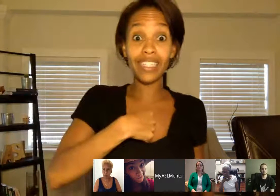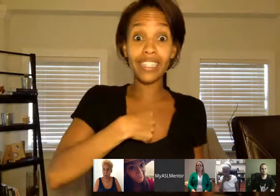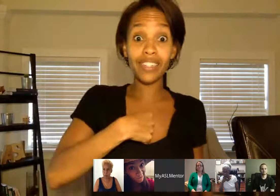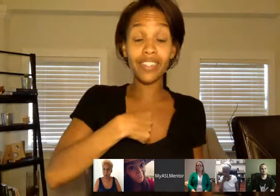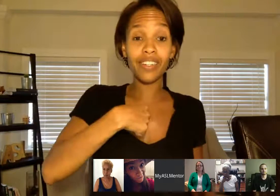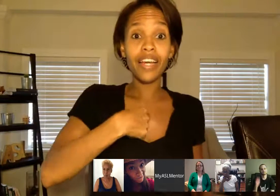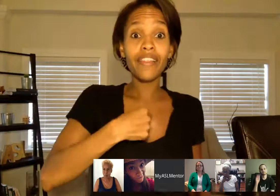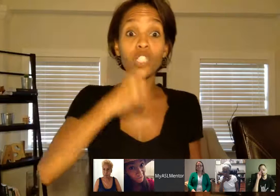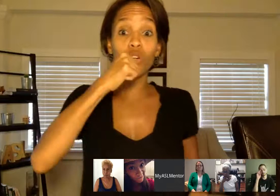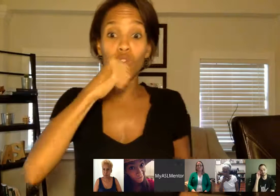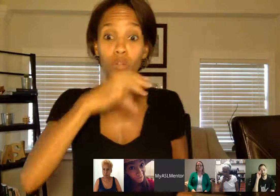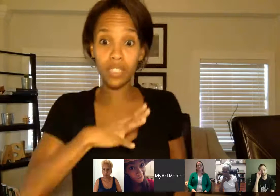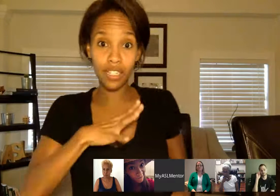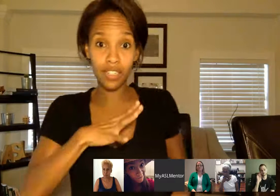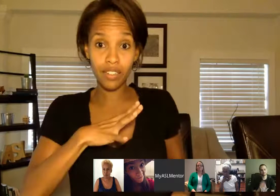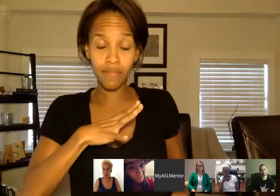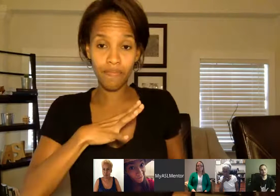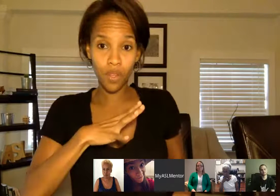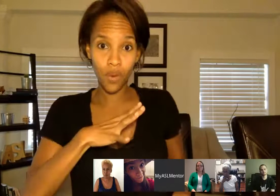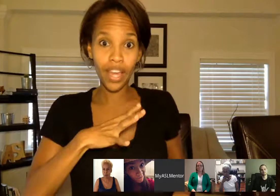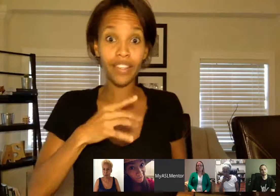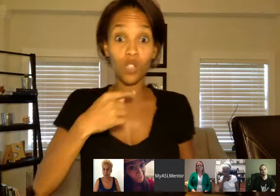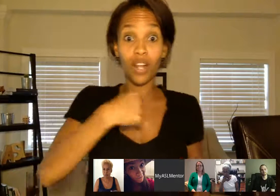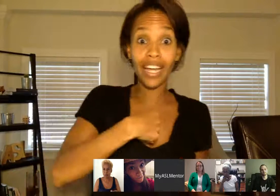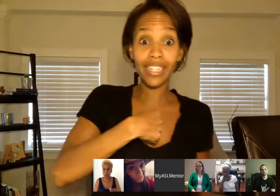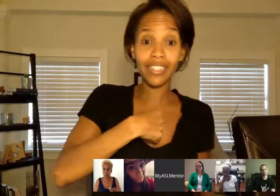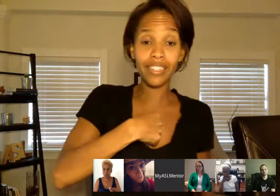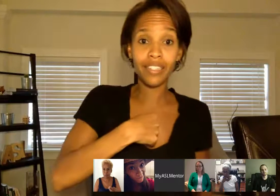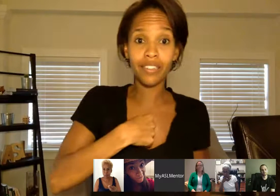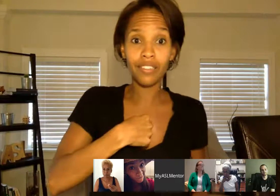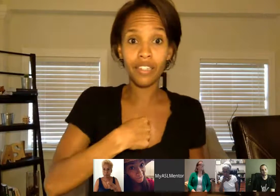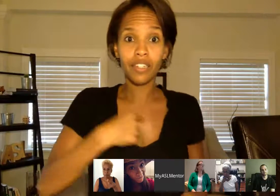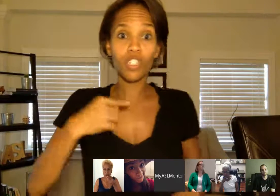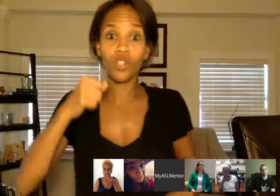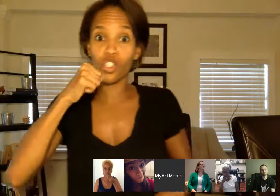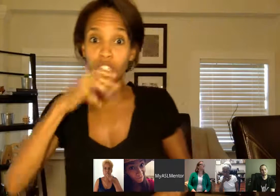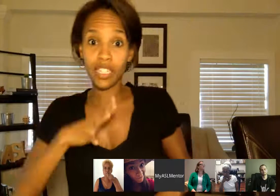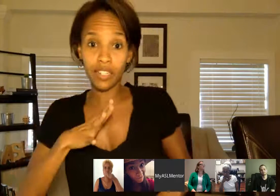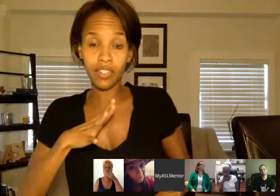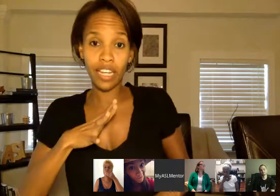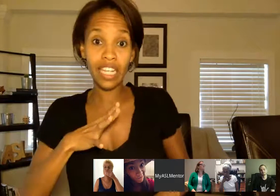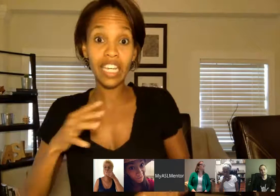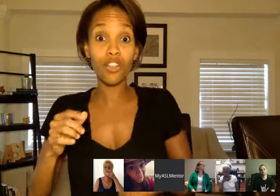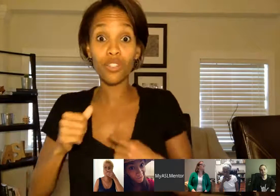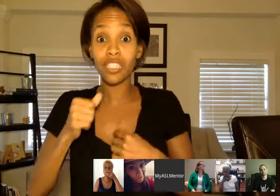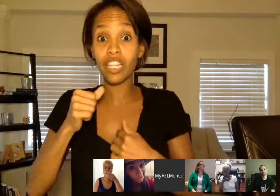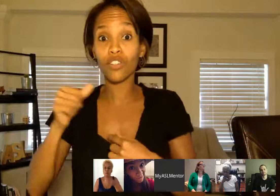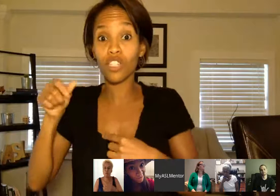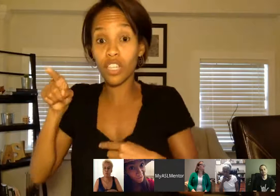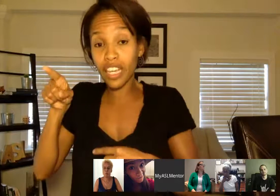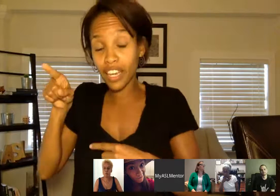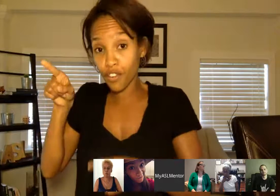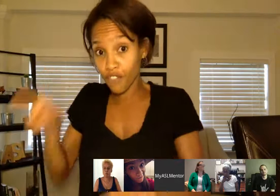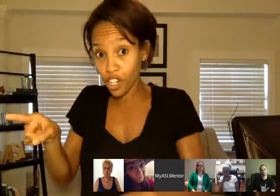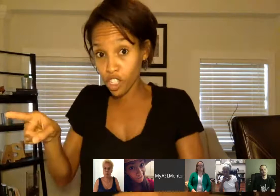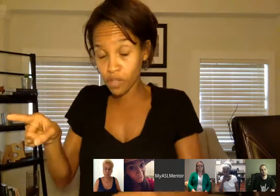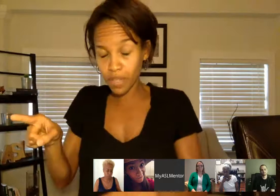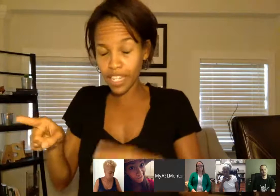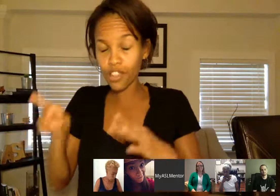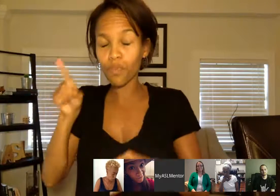is what I did, this is what the woman did. Okay, this is what I did, this is what she did. And he either